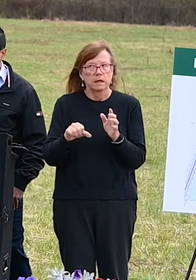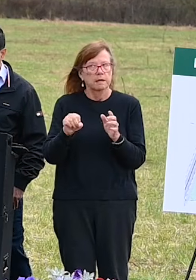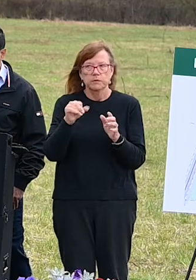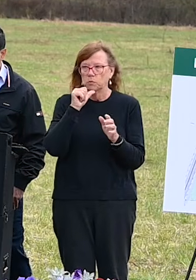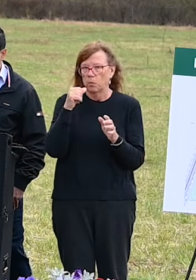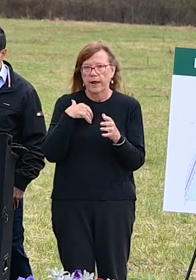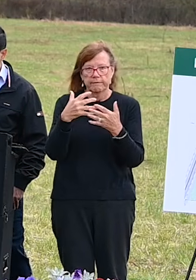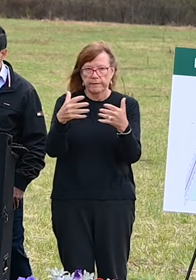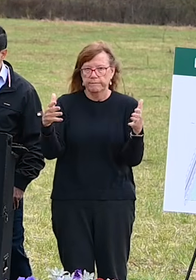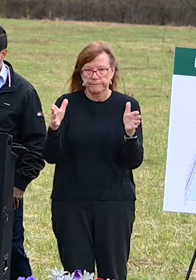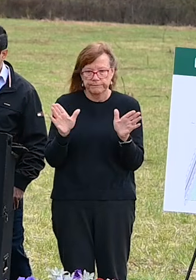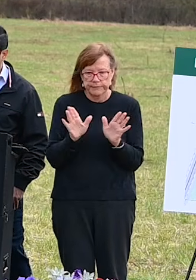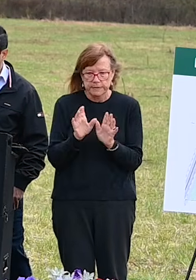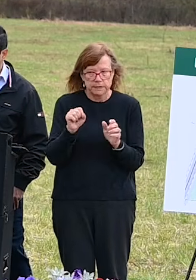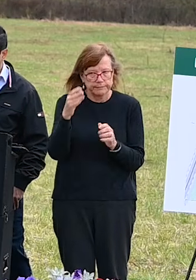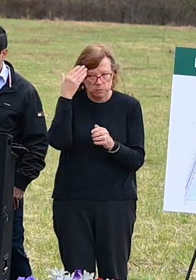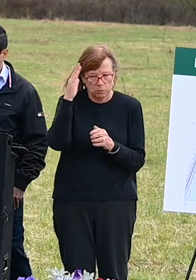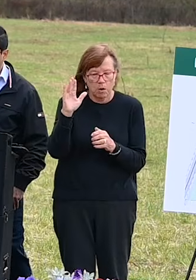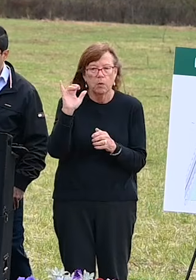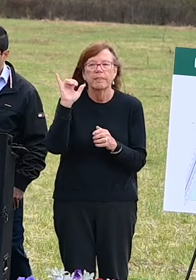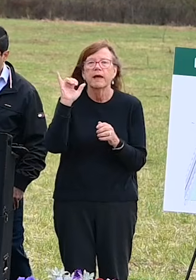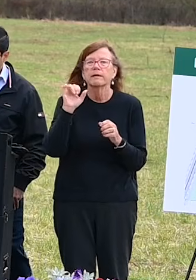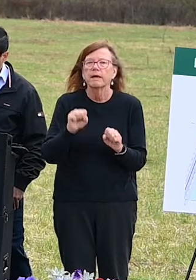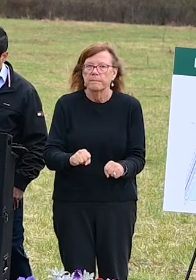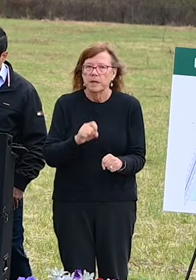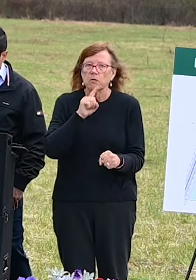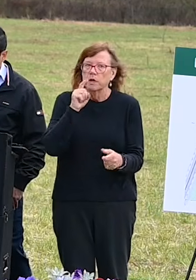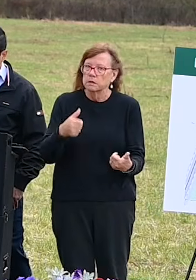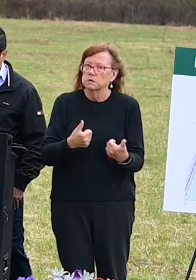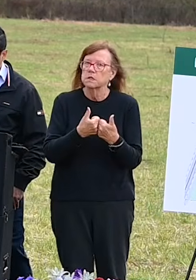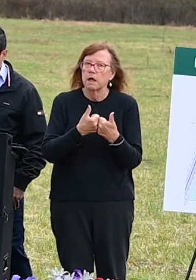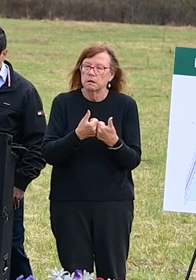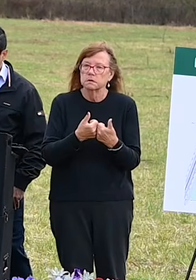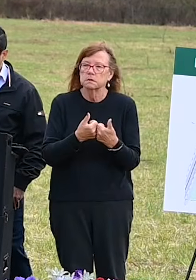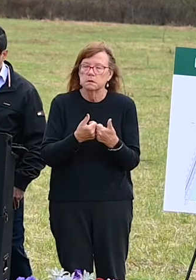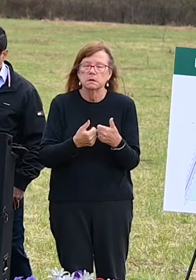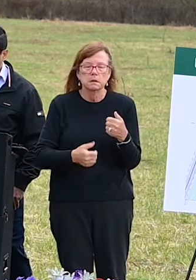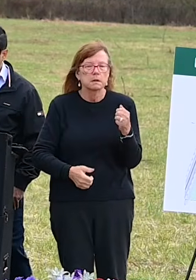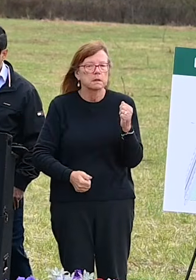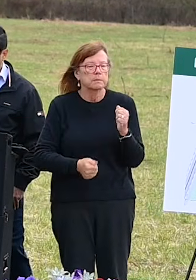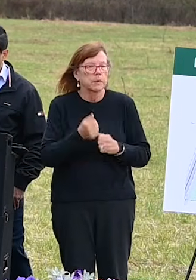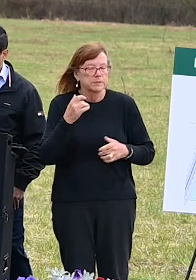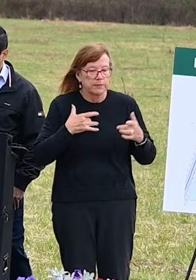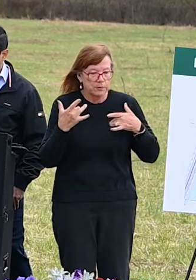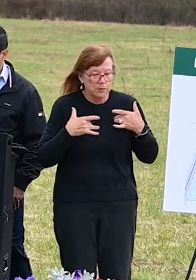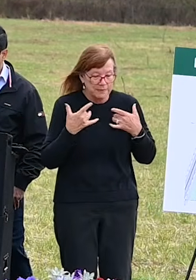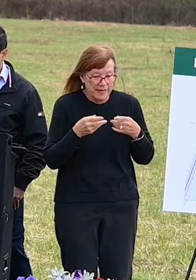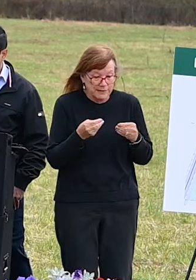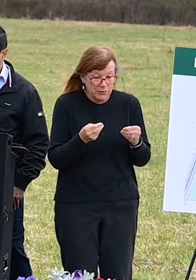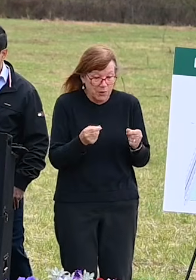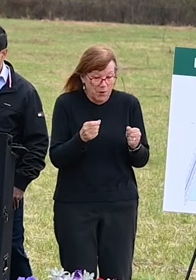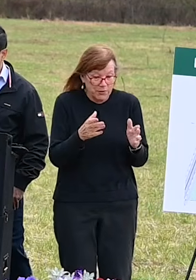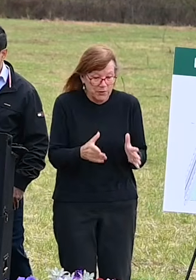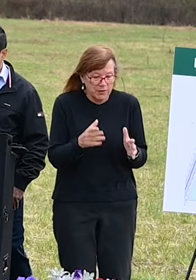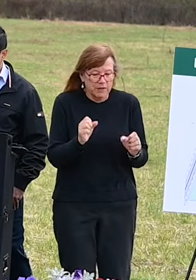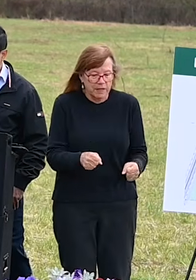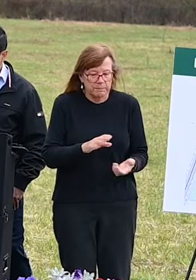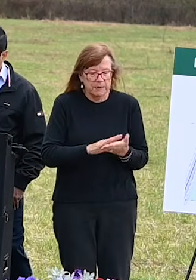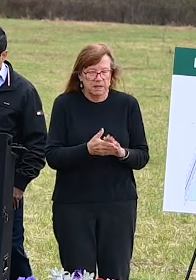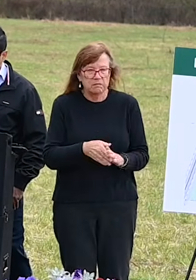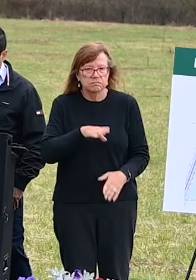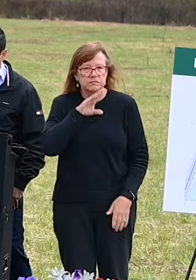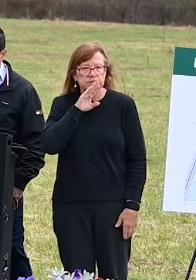fence at some of our existing sites can be a real challenge. Even the most enthusiastic garden beginner can quickly get